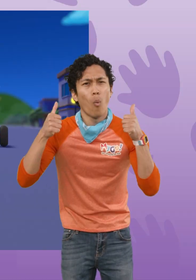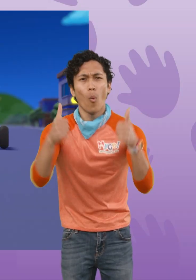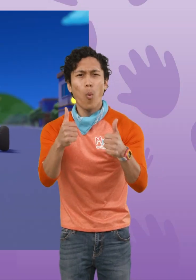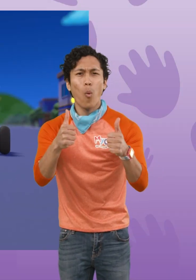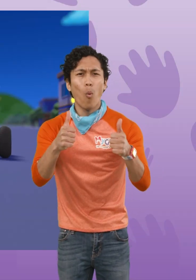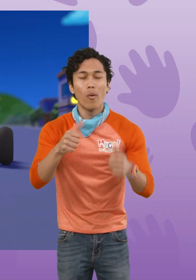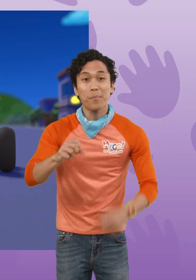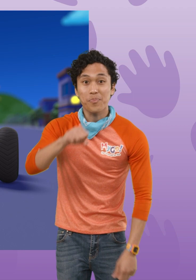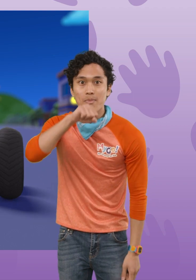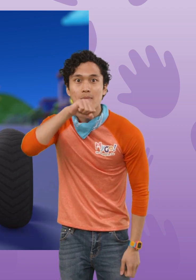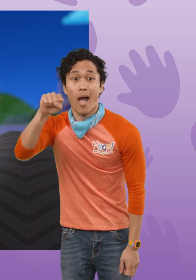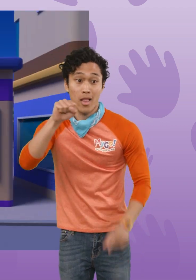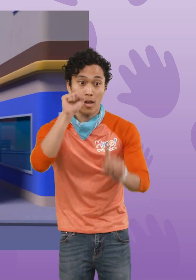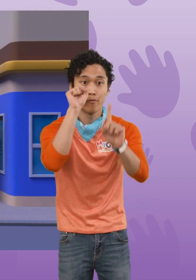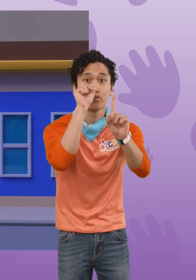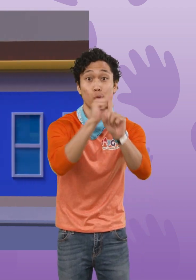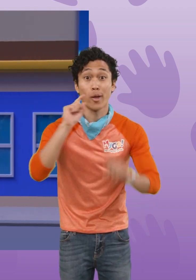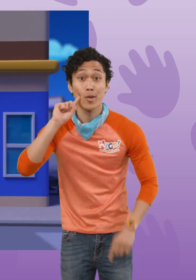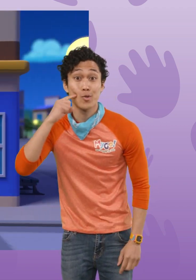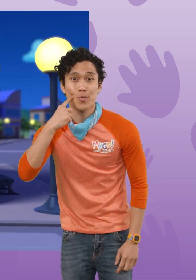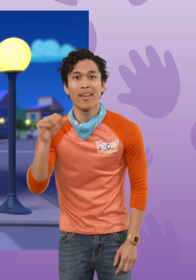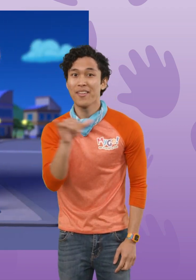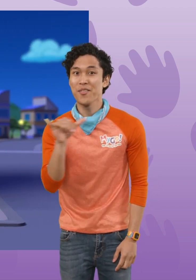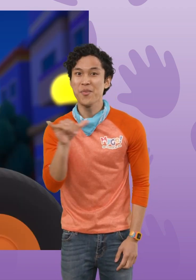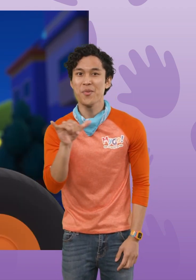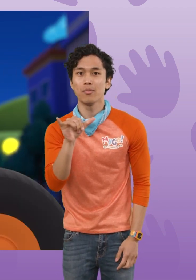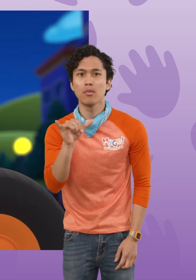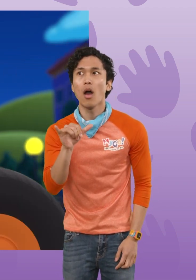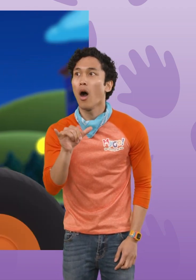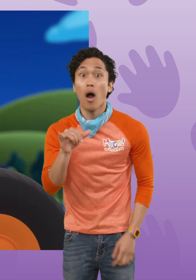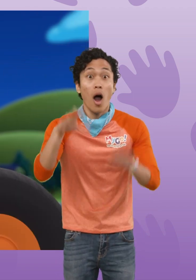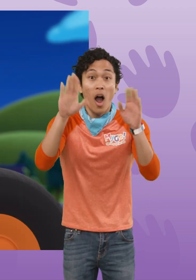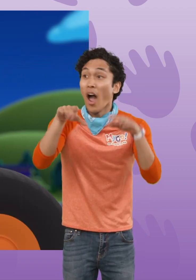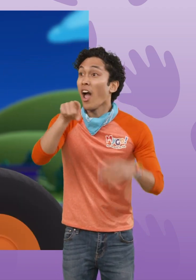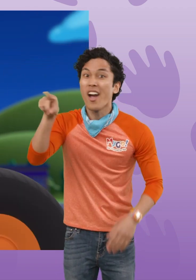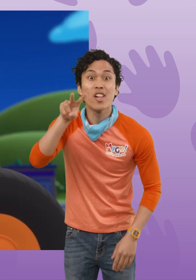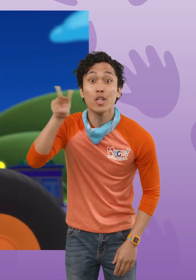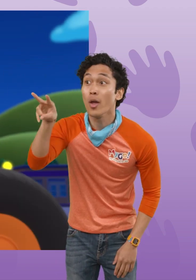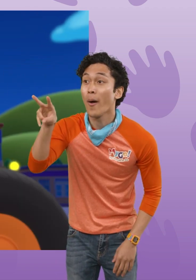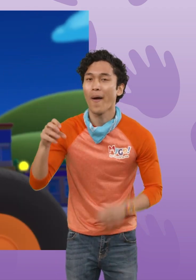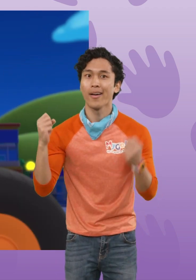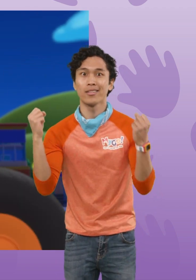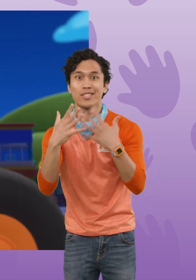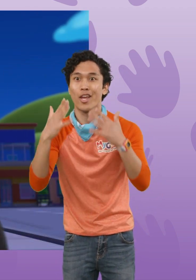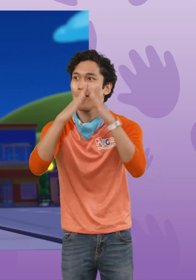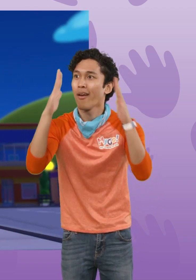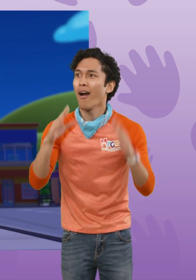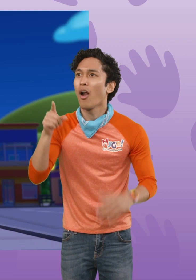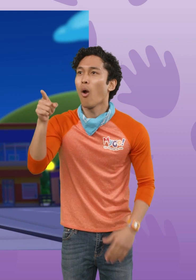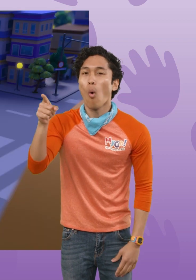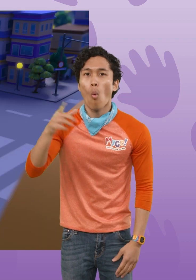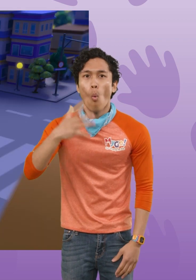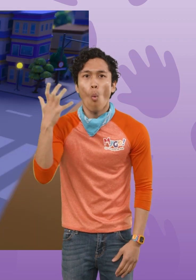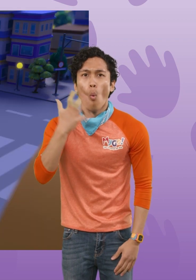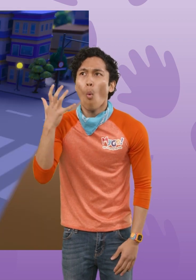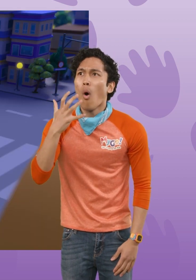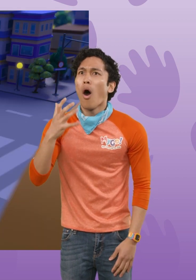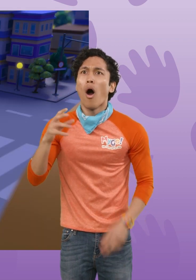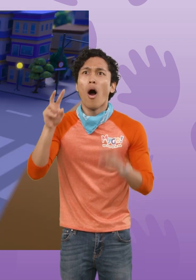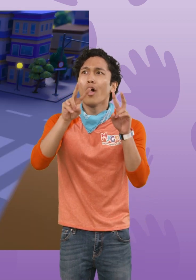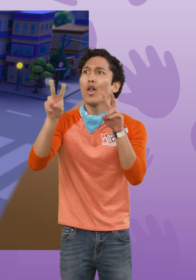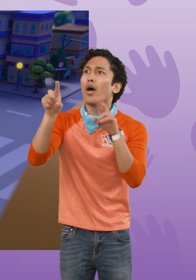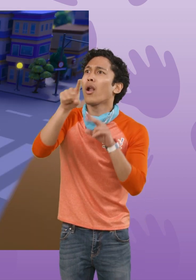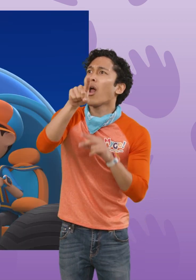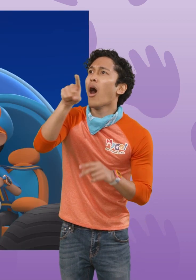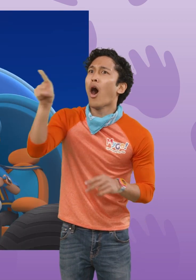Halloween is the best, Tabs, and I love trick-or-treating too. Hey, look, a haunted house.